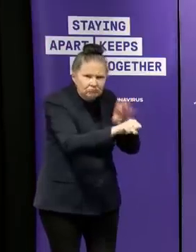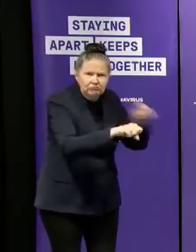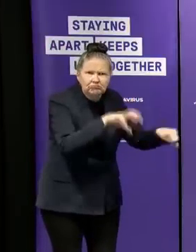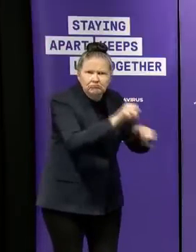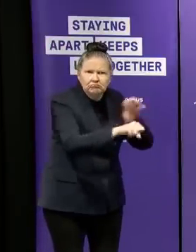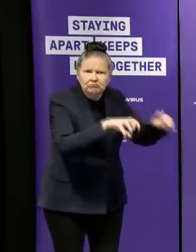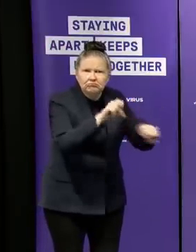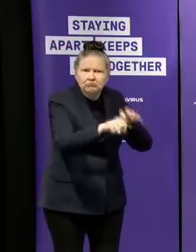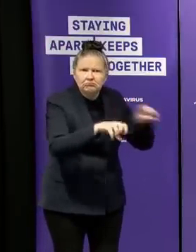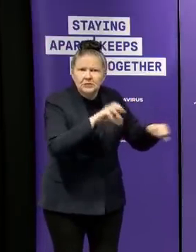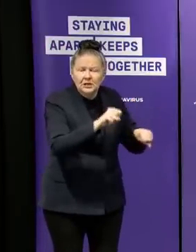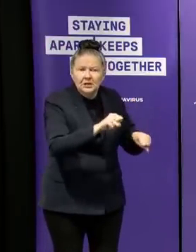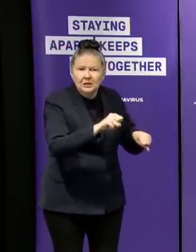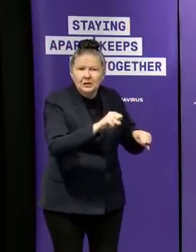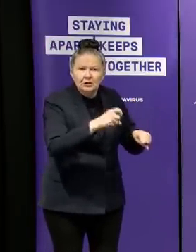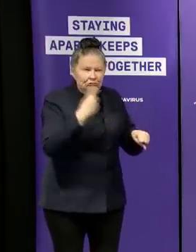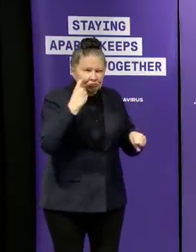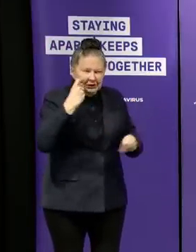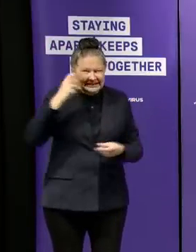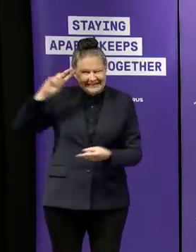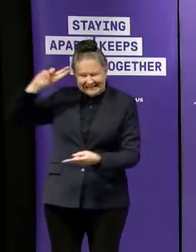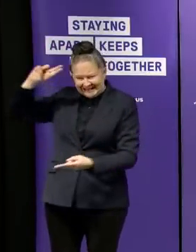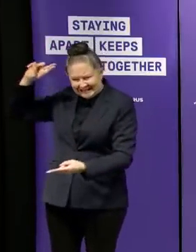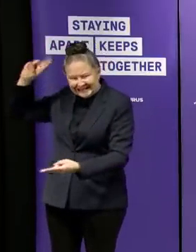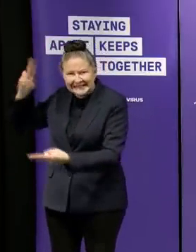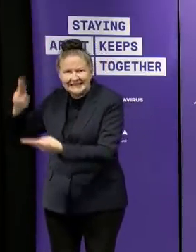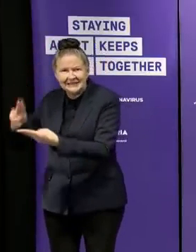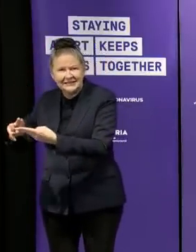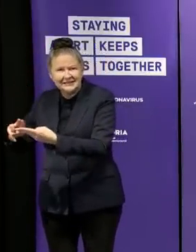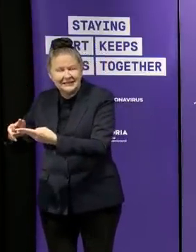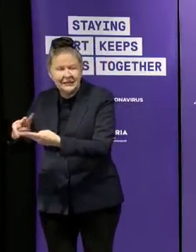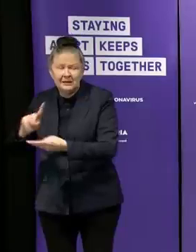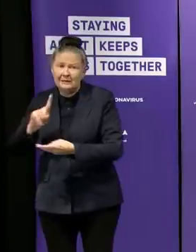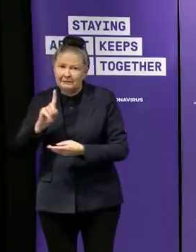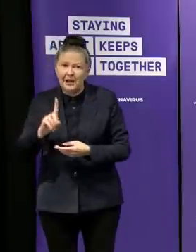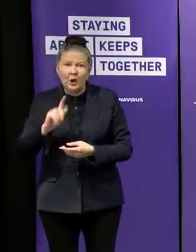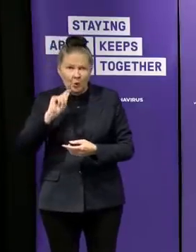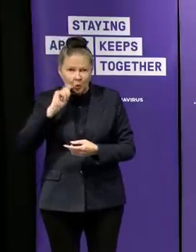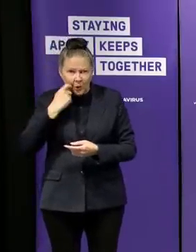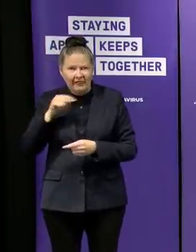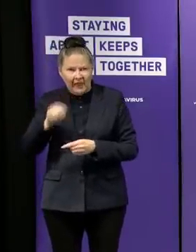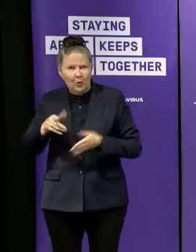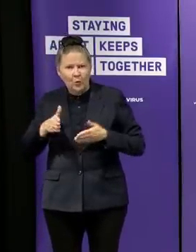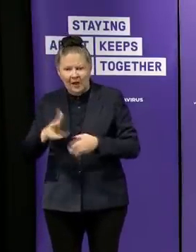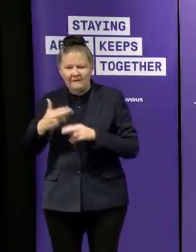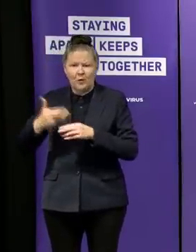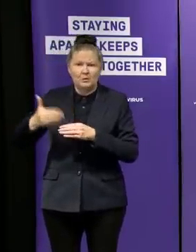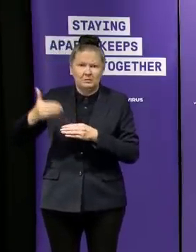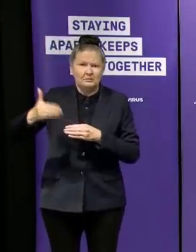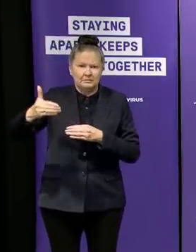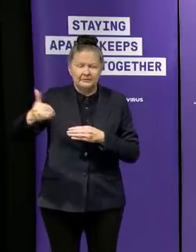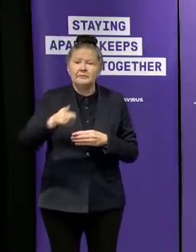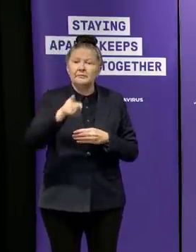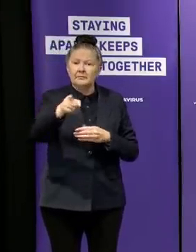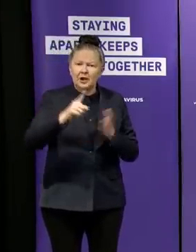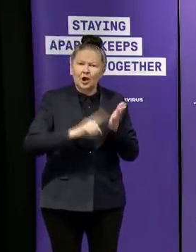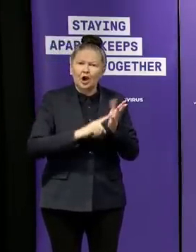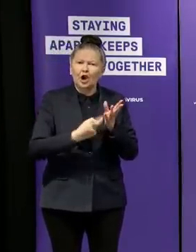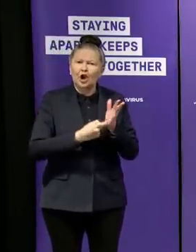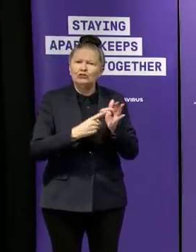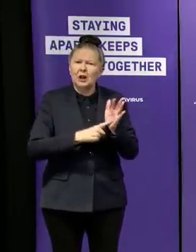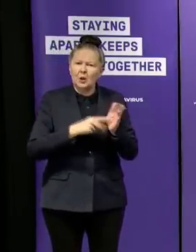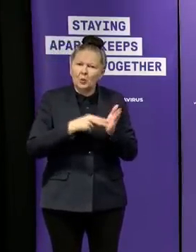broad approach that we've taken to drive the numbers down low. But it's going to be a feature in lots of different ways. Laurel's been waiting for a while. Thank